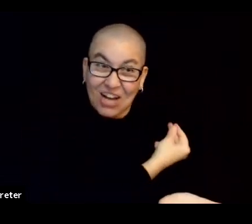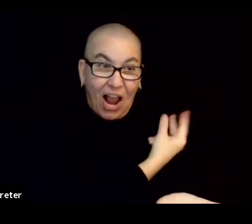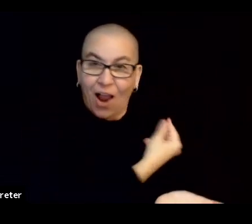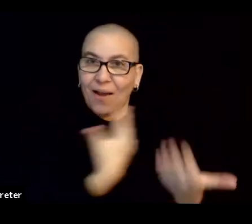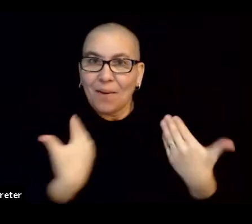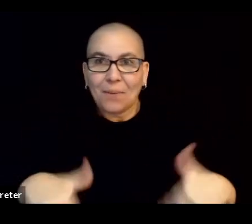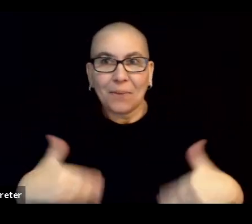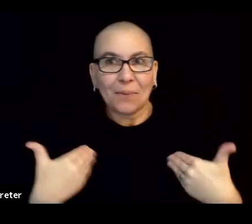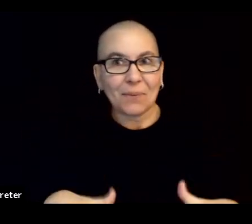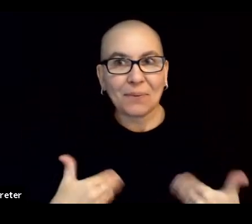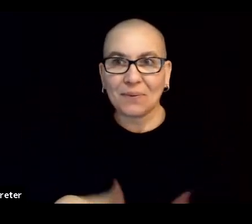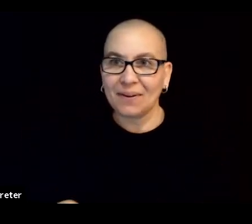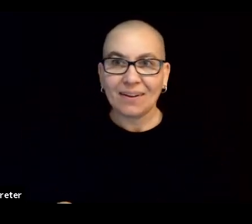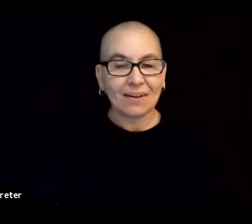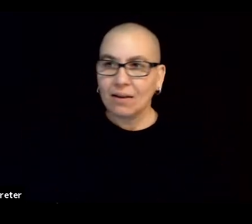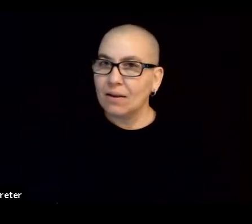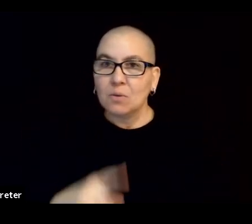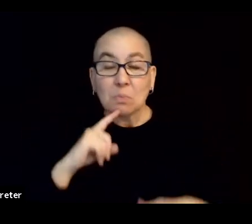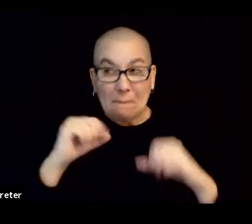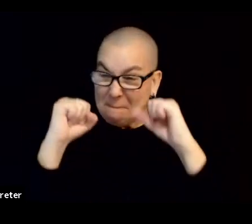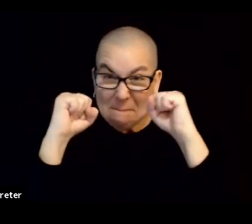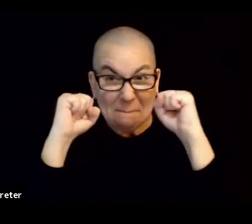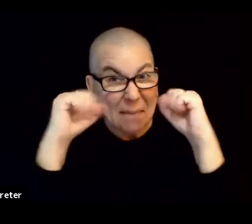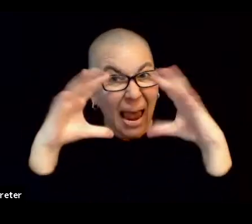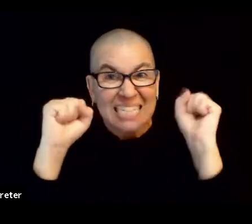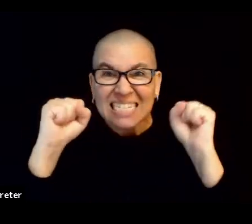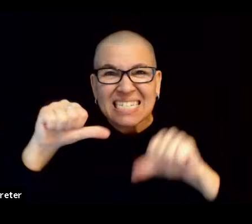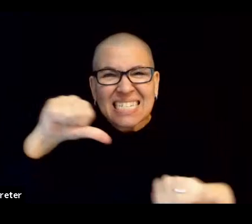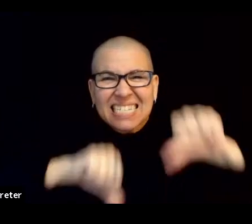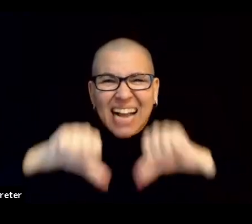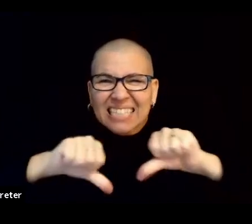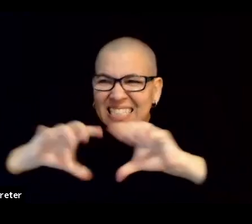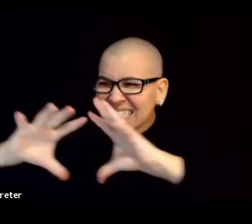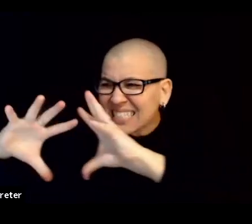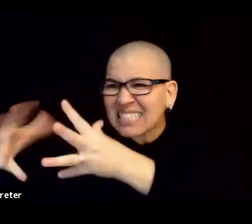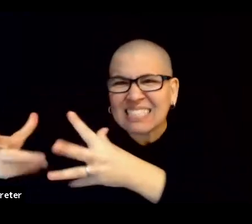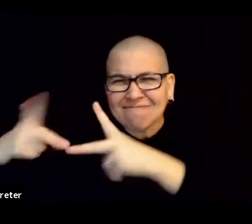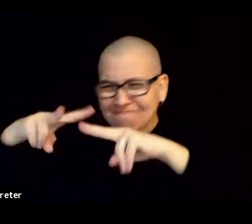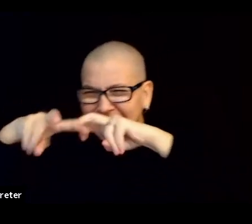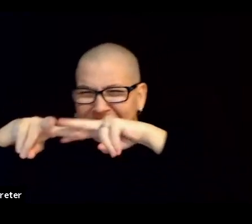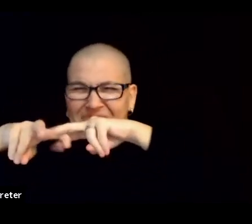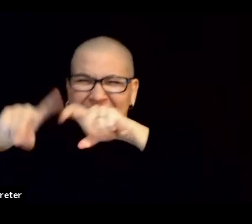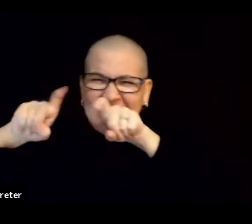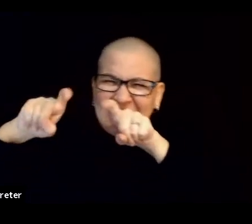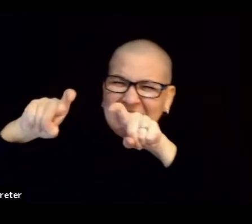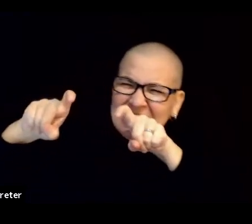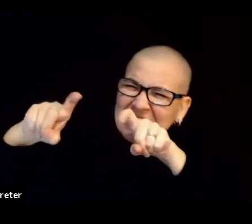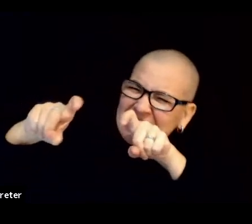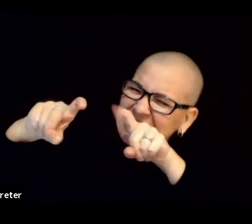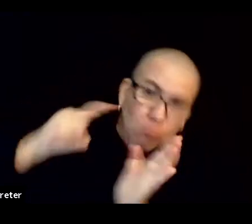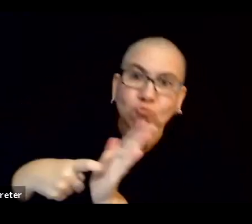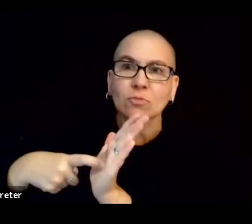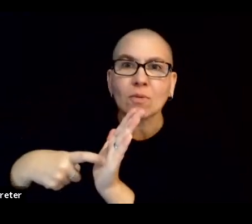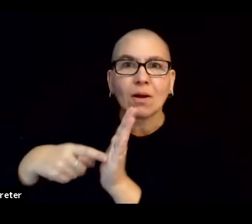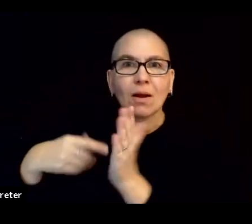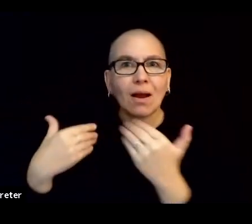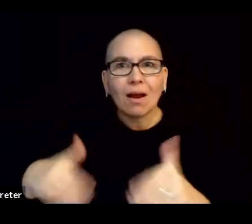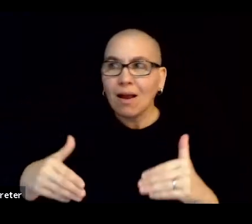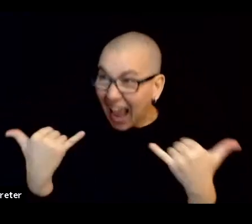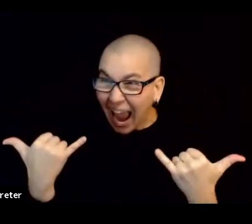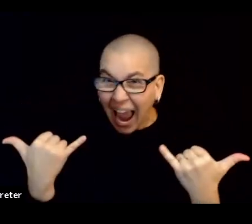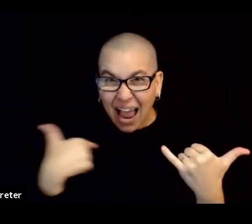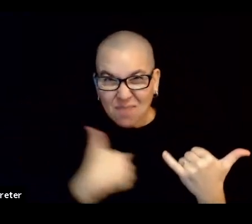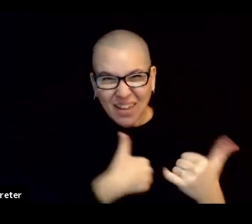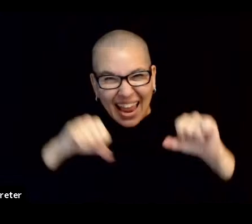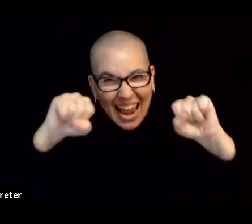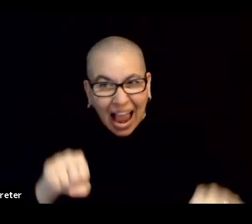achievement. As the governor said, we now need to have a similar excellence in execution of getting the vaccines actually administered to